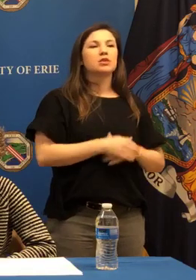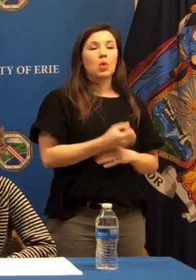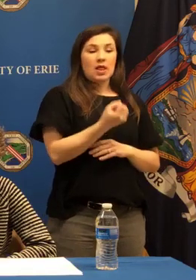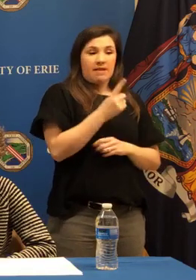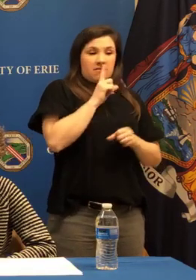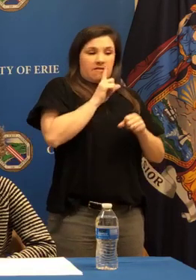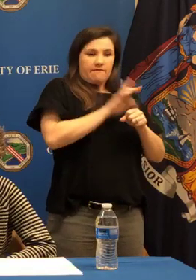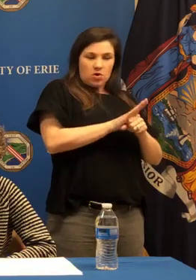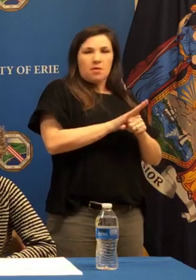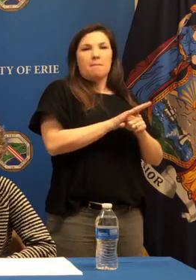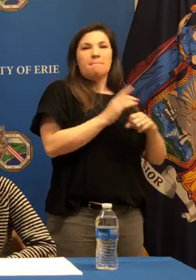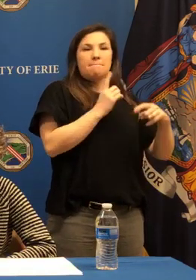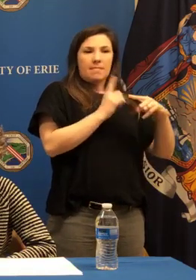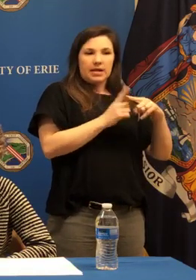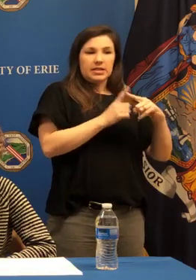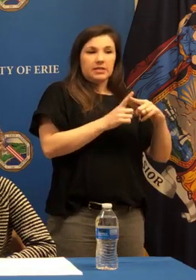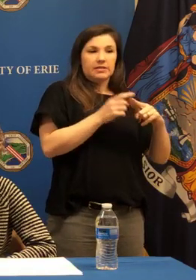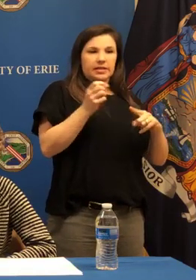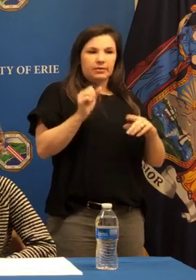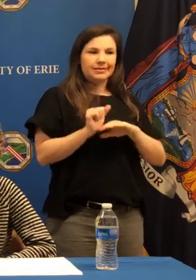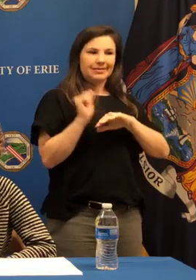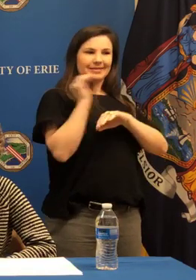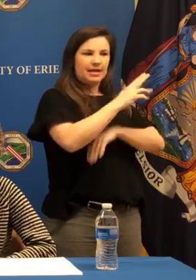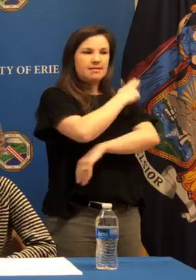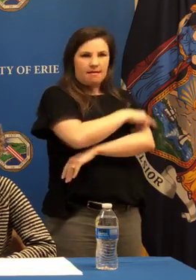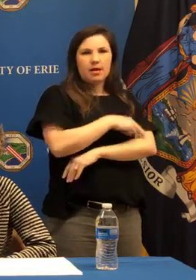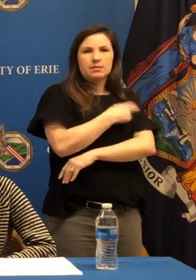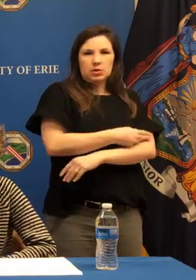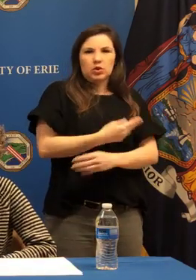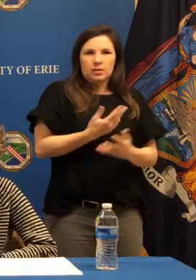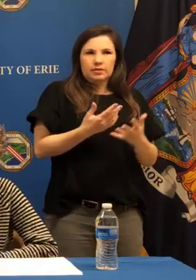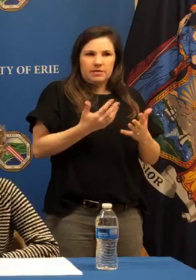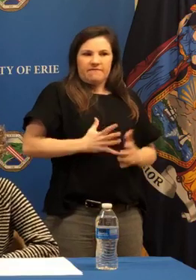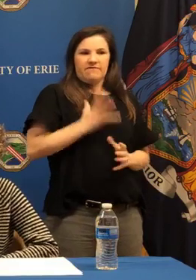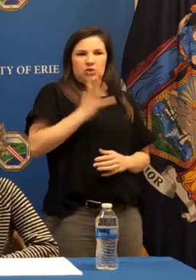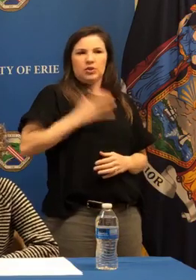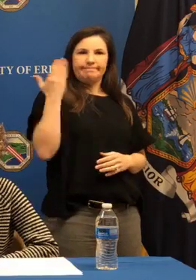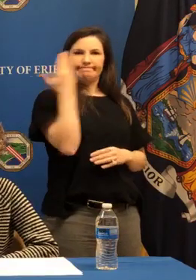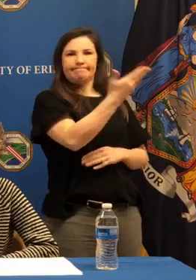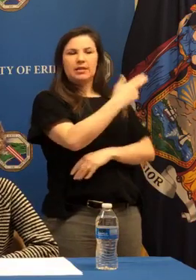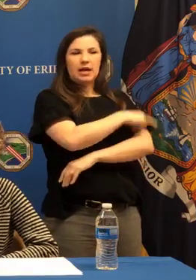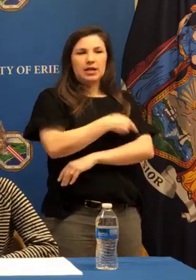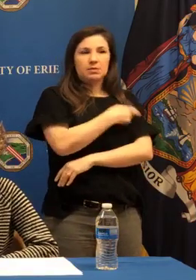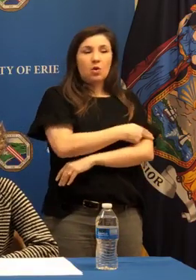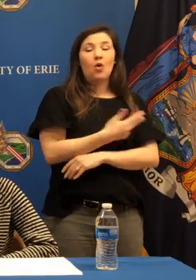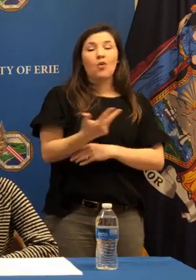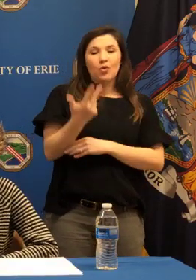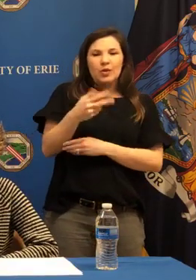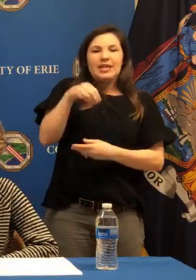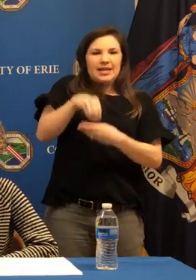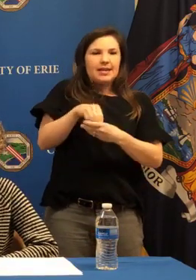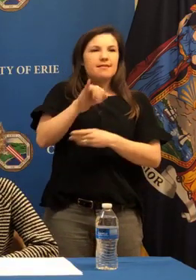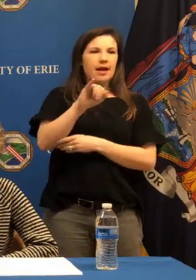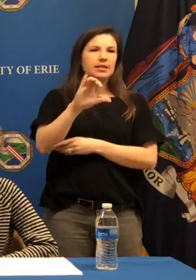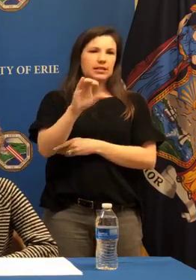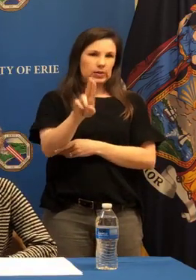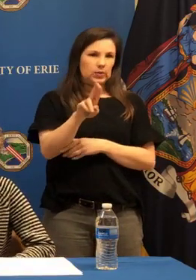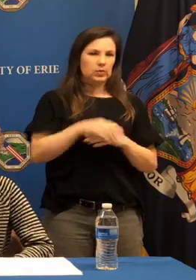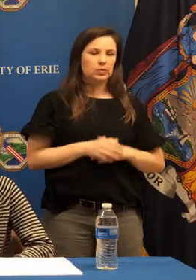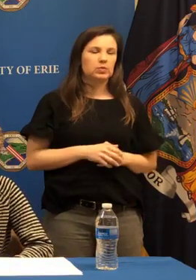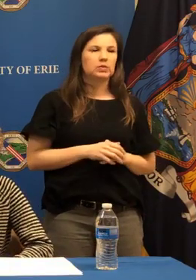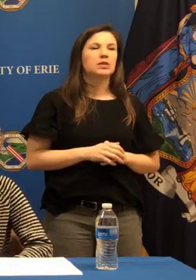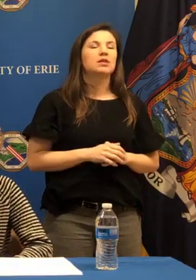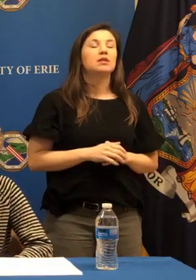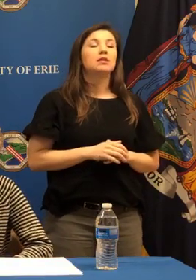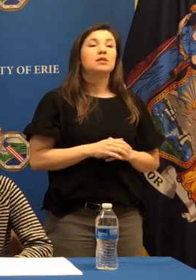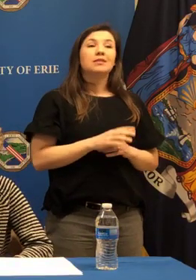confirmed positive cases that are hospitalized as of today, and 3 of those are in the intensive care unit. So we are